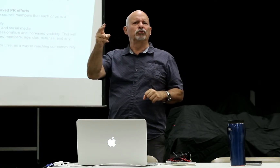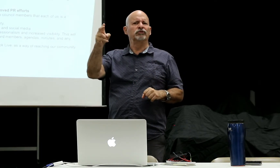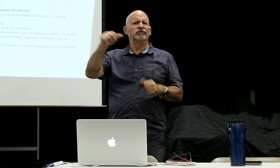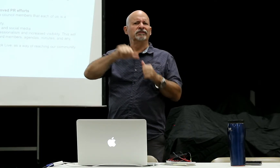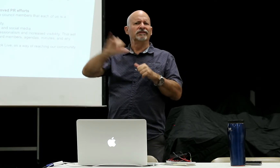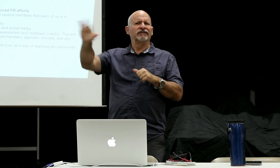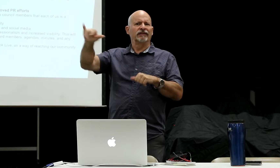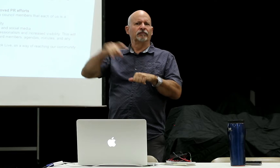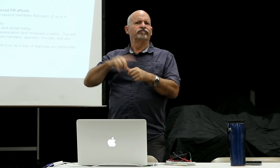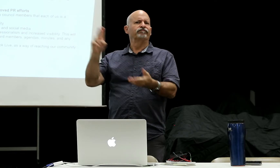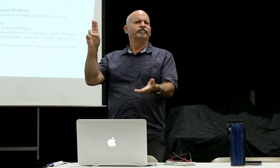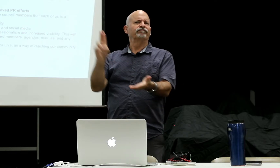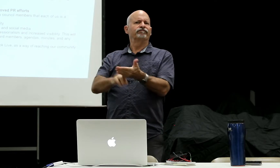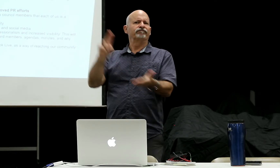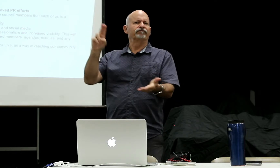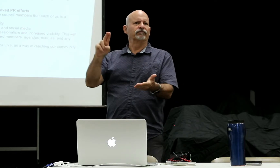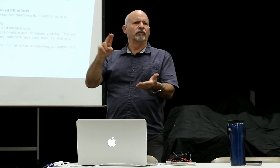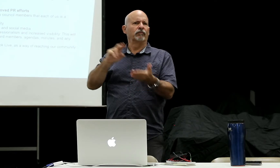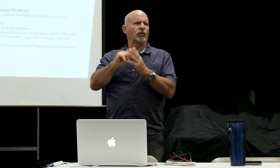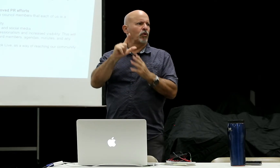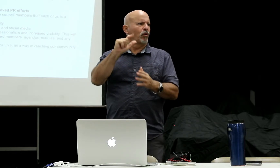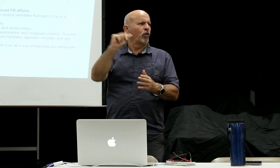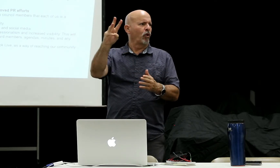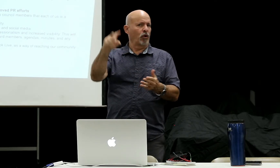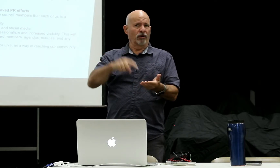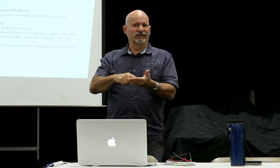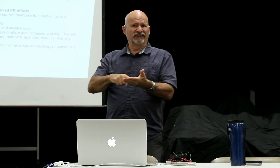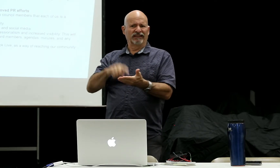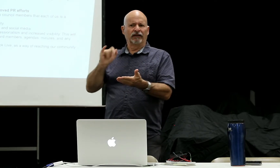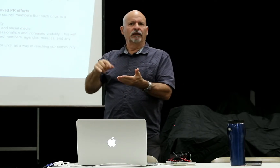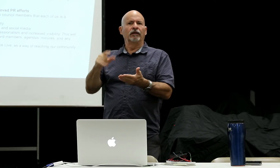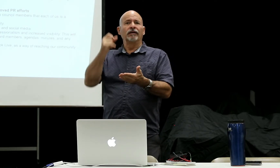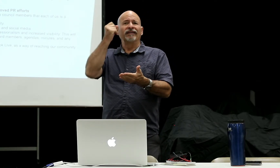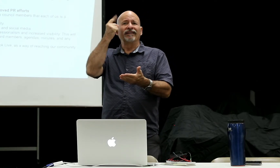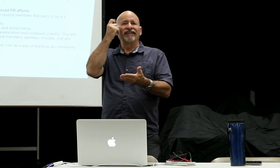It was signed into law by President Bush in 1990.